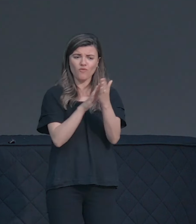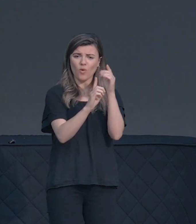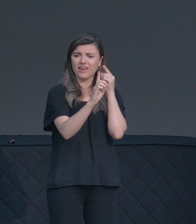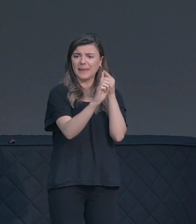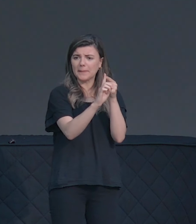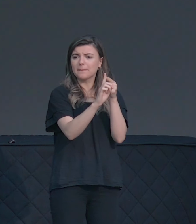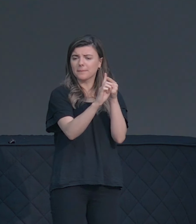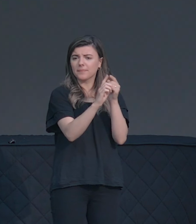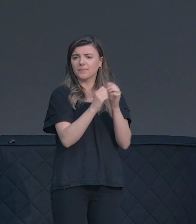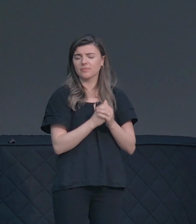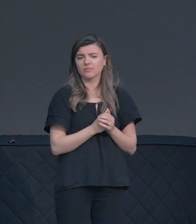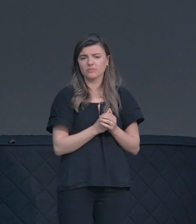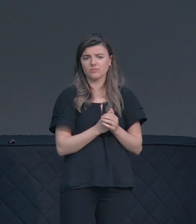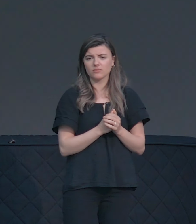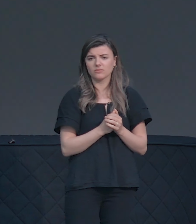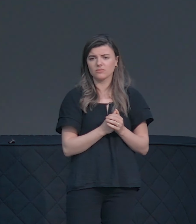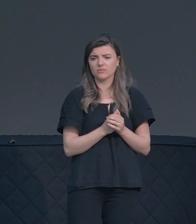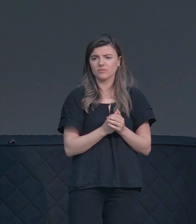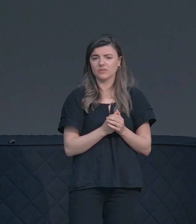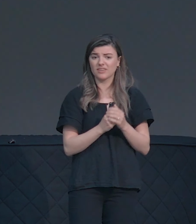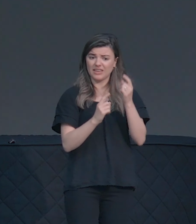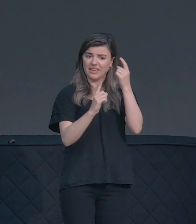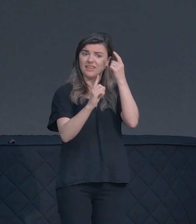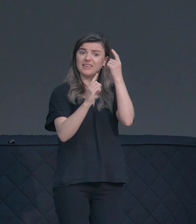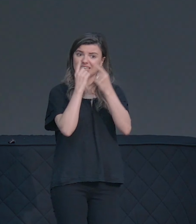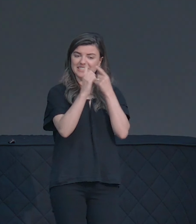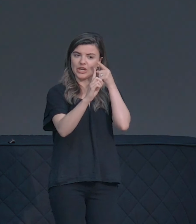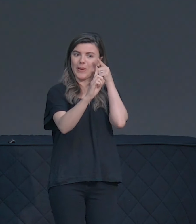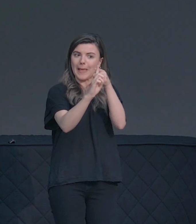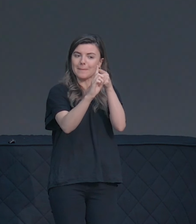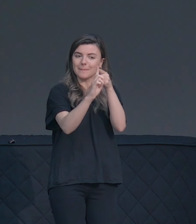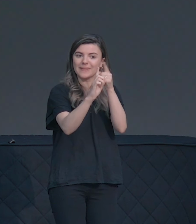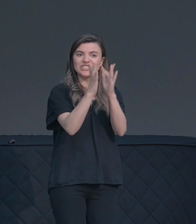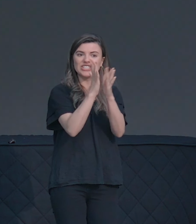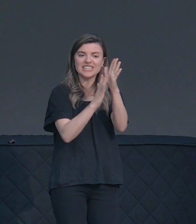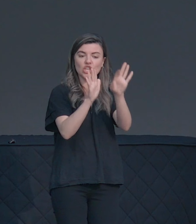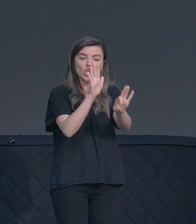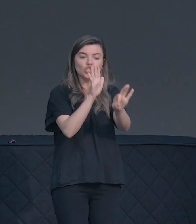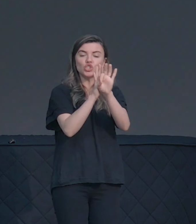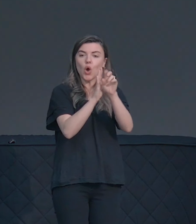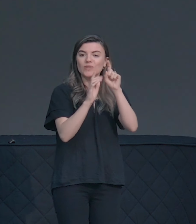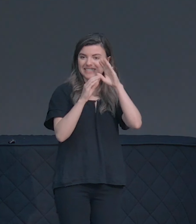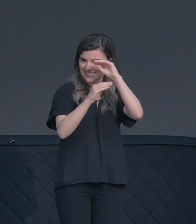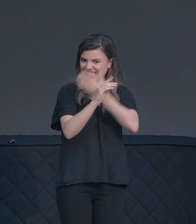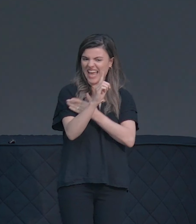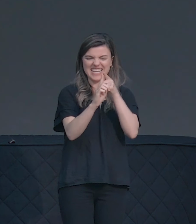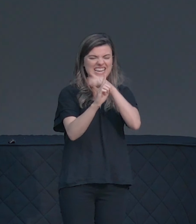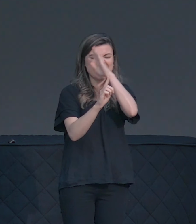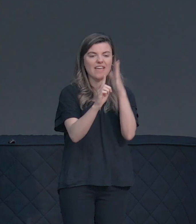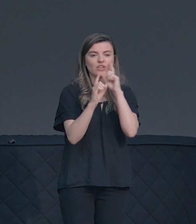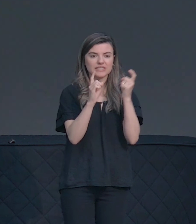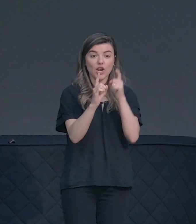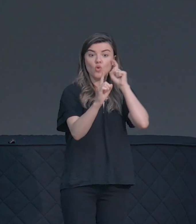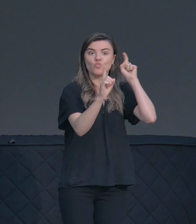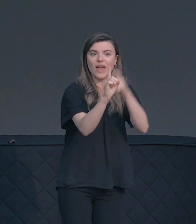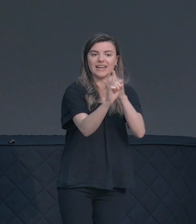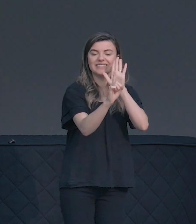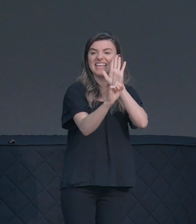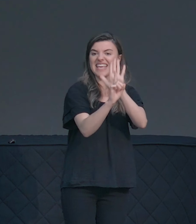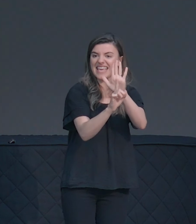repentance. Friends, consider Jesus, the chosen Son, who will never sin, and recognize his